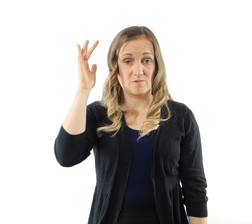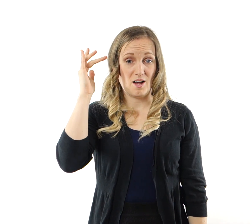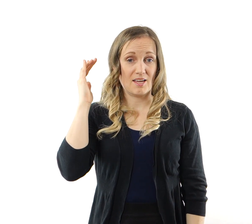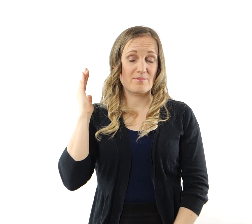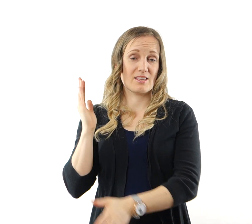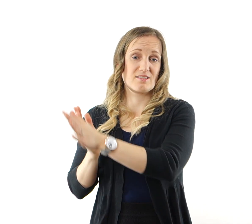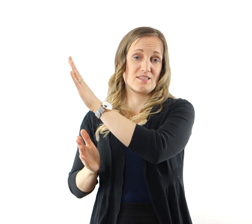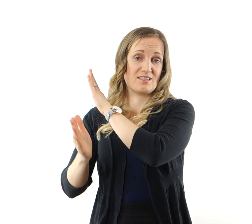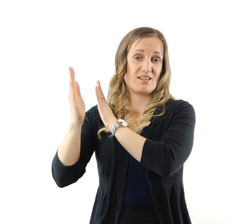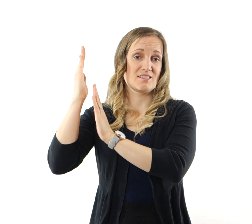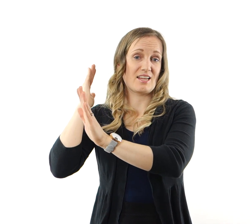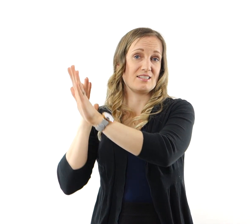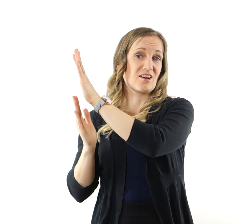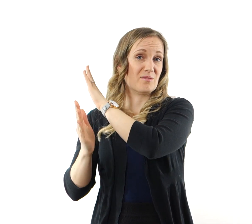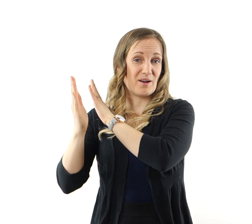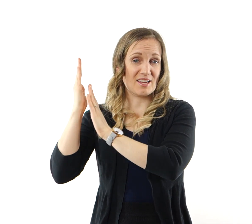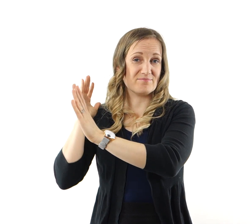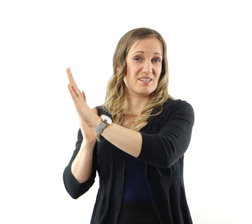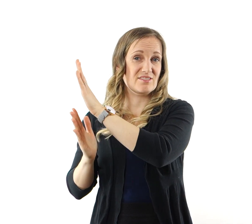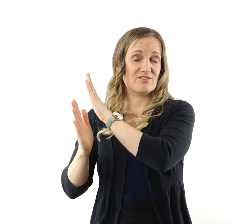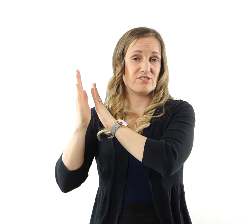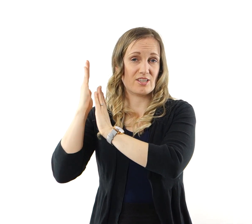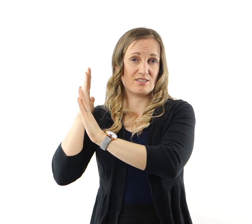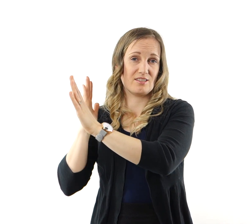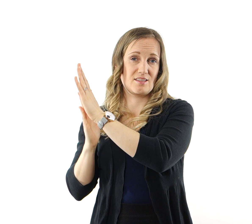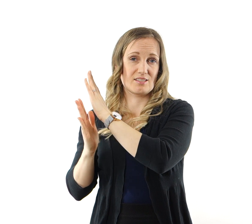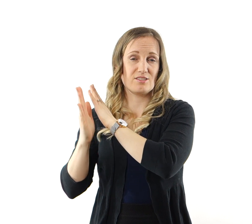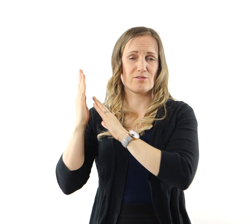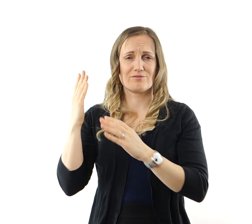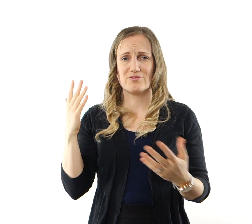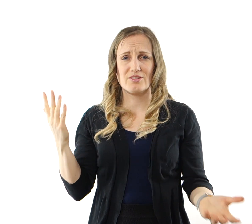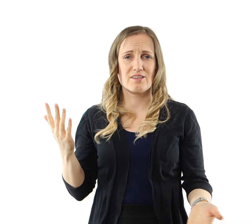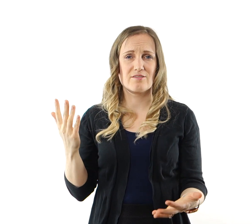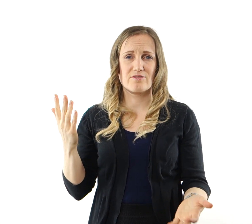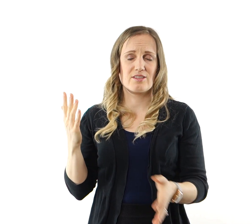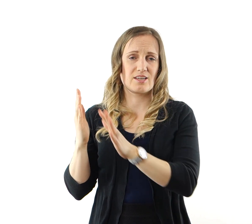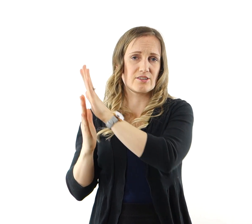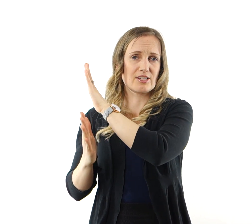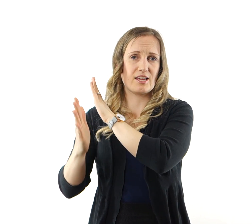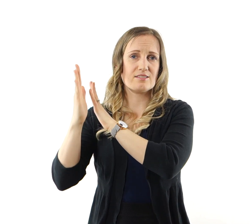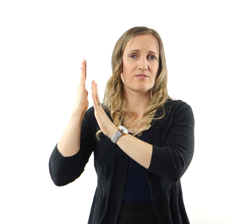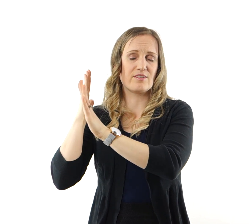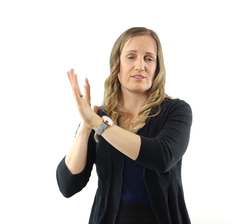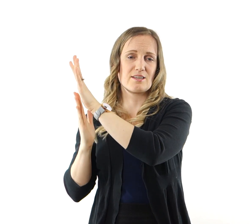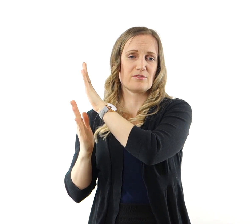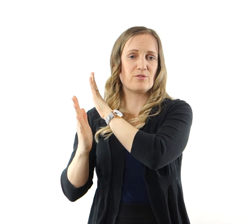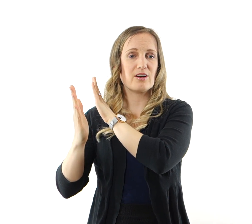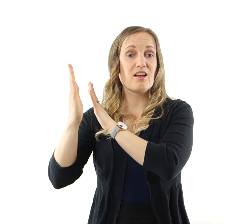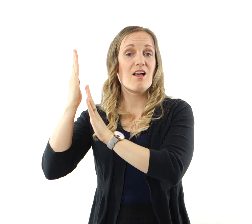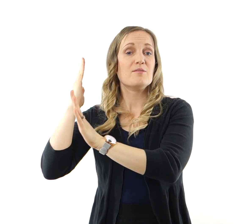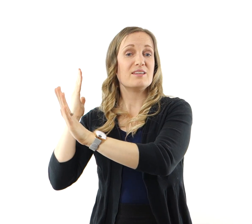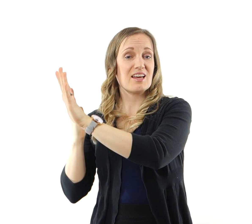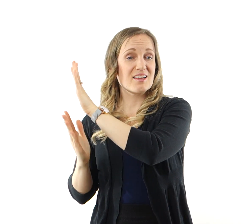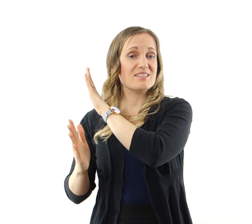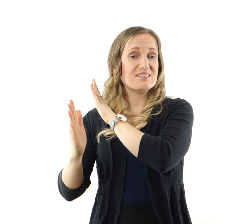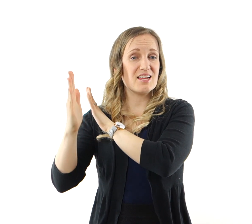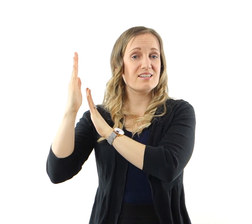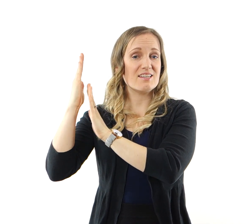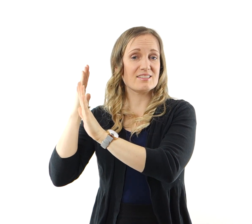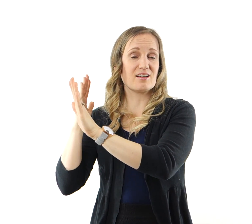why? Because he said in days gone by, even if you just did this, for the younger kids who've never signed before, because he said in days gone